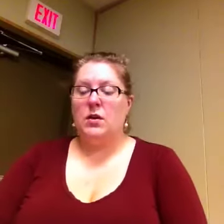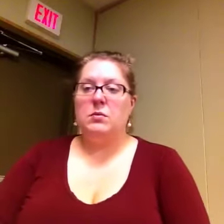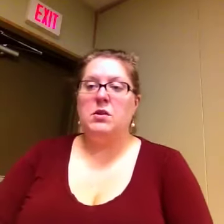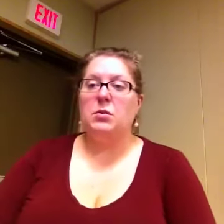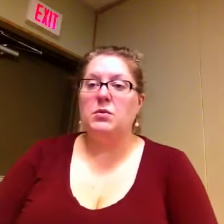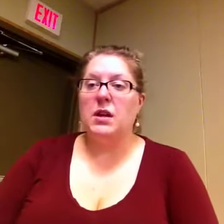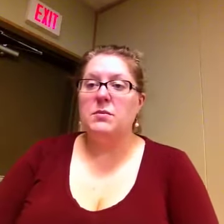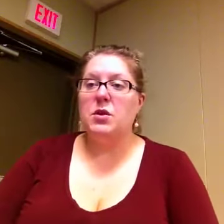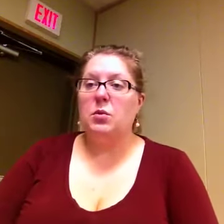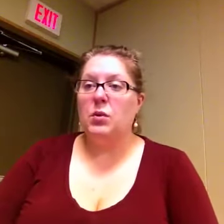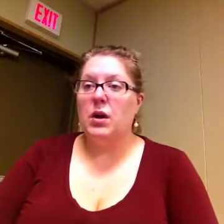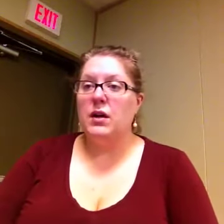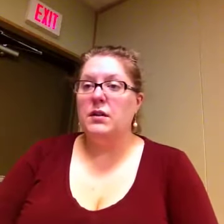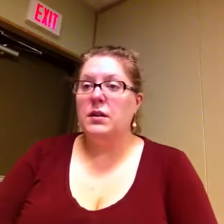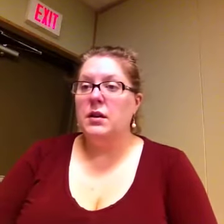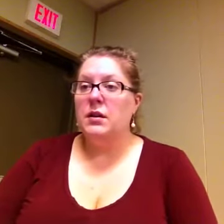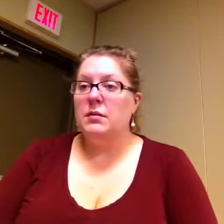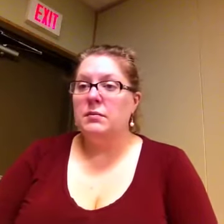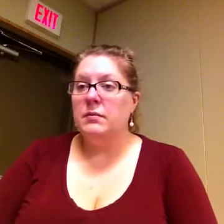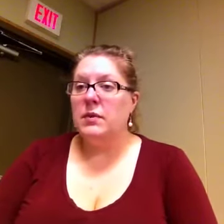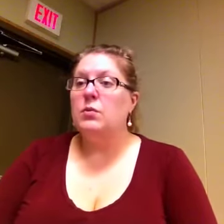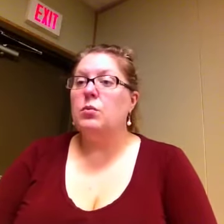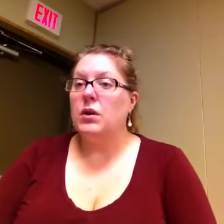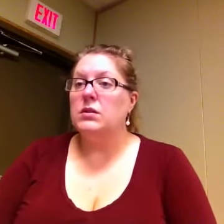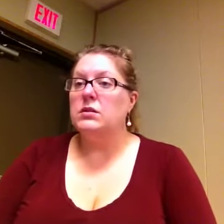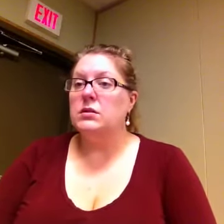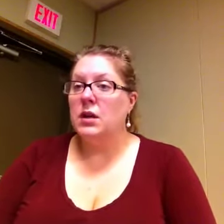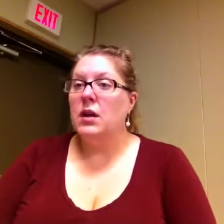Let me do that one more time. So 1, 1.